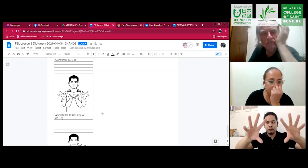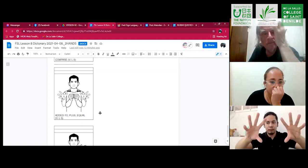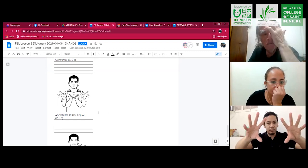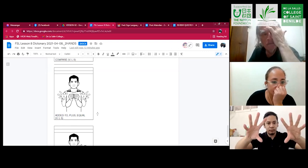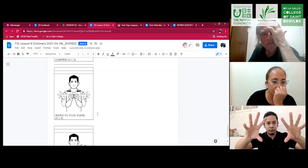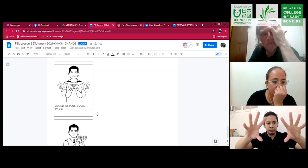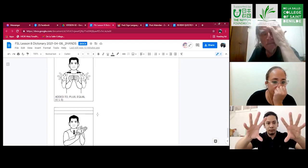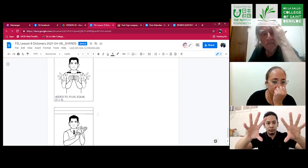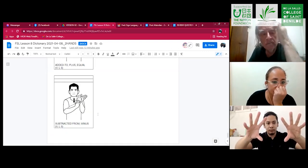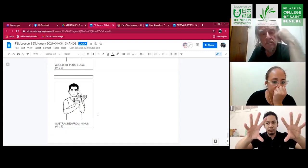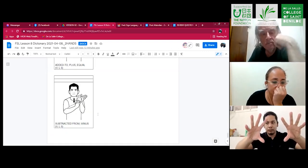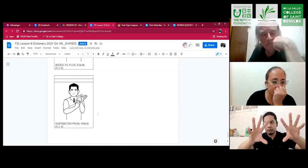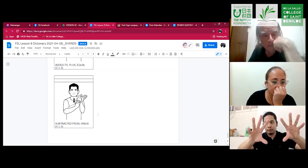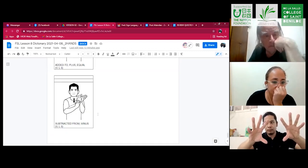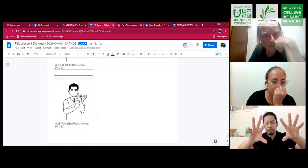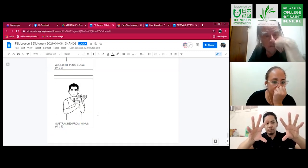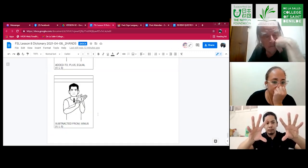Add two,